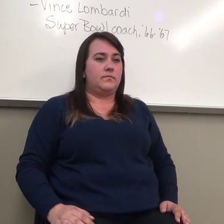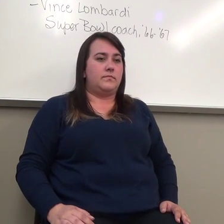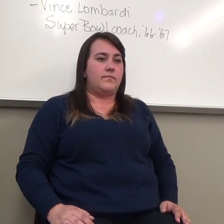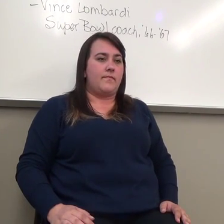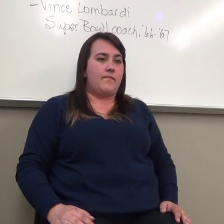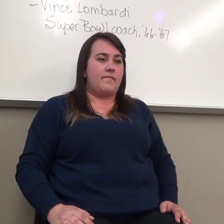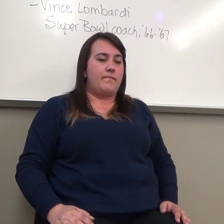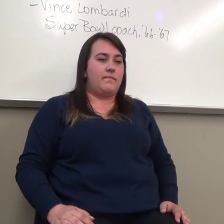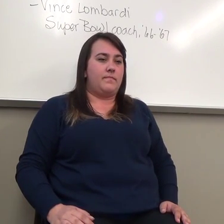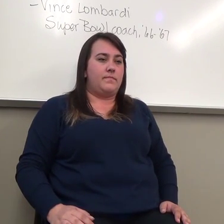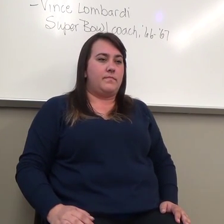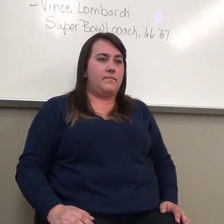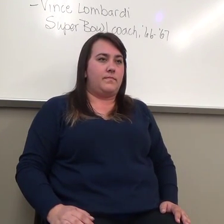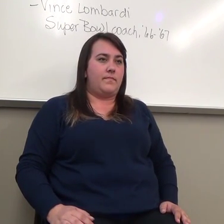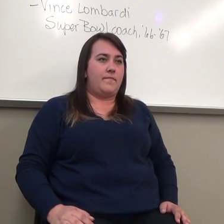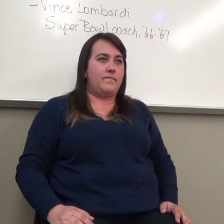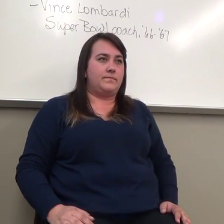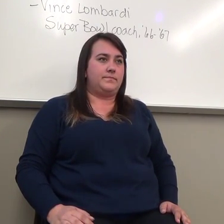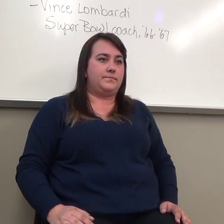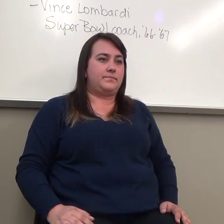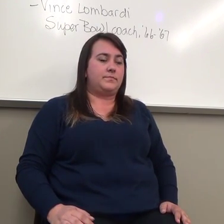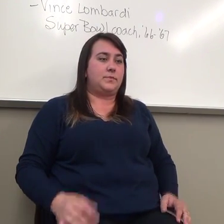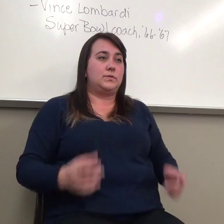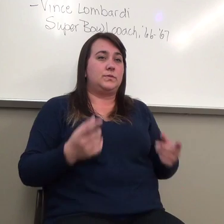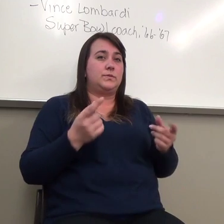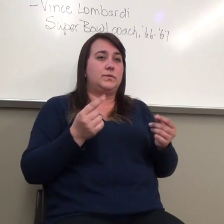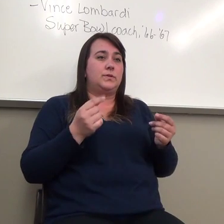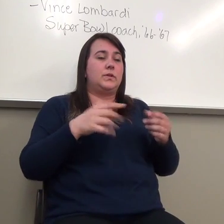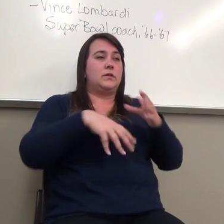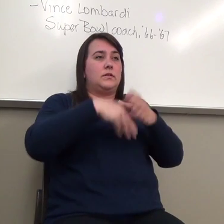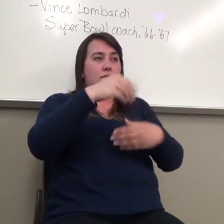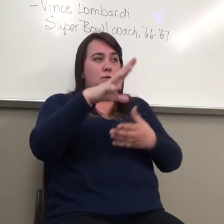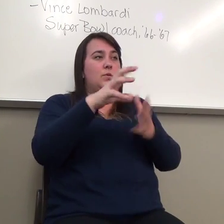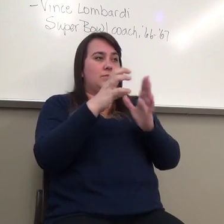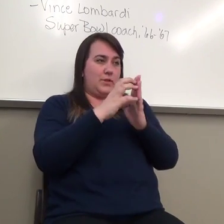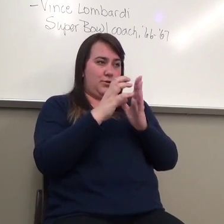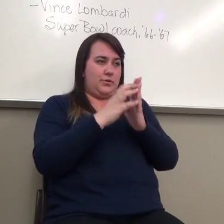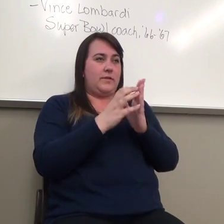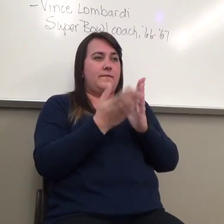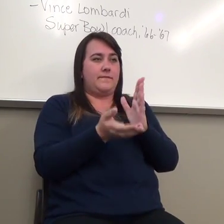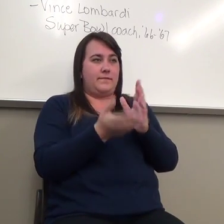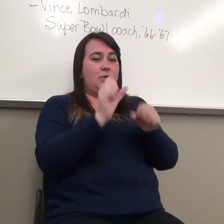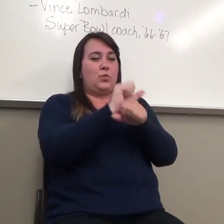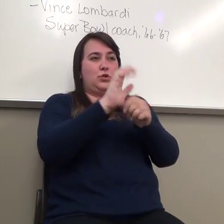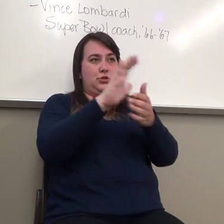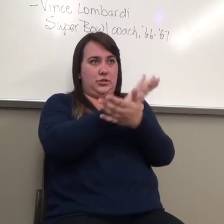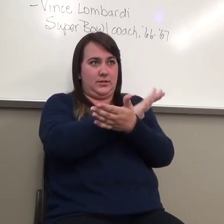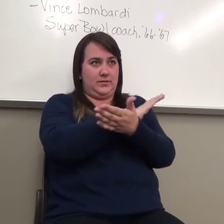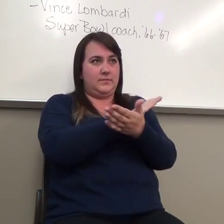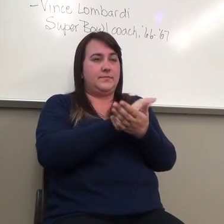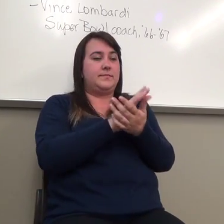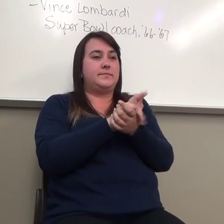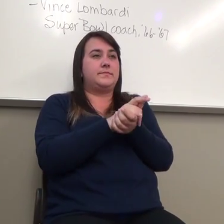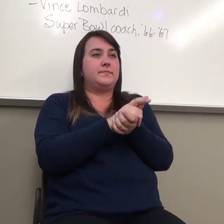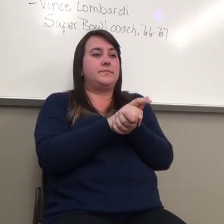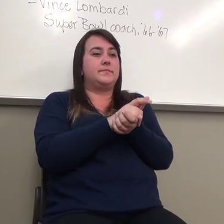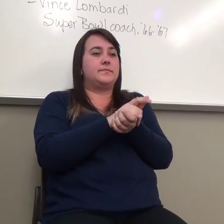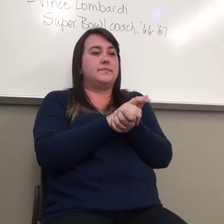what I would like you to do is get out the narrative paragraph worksheet and